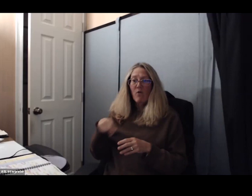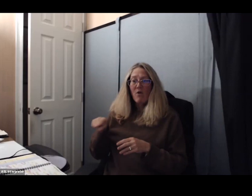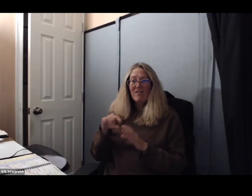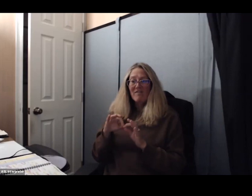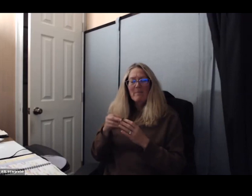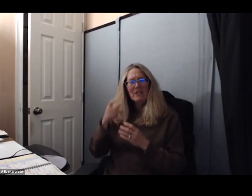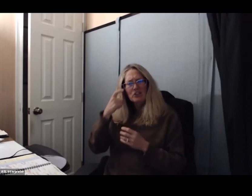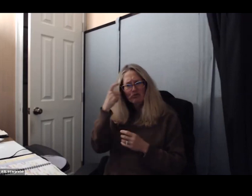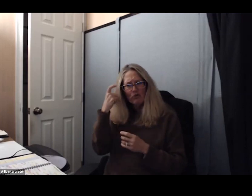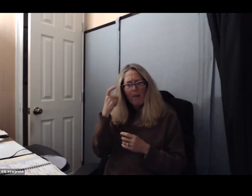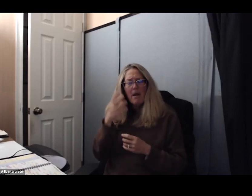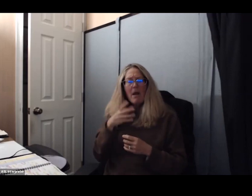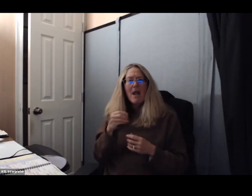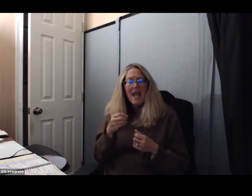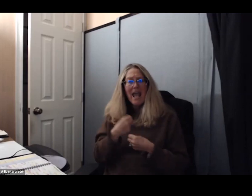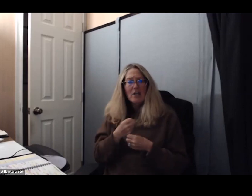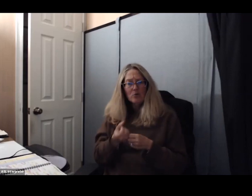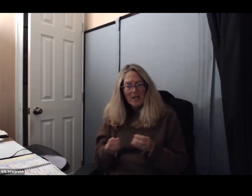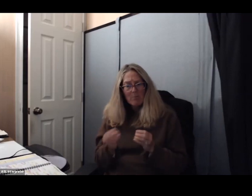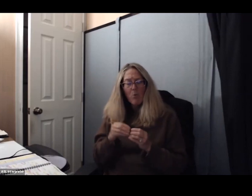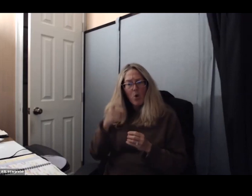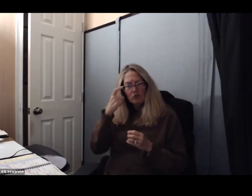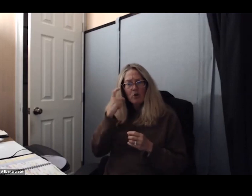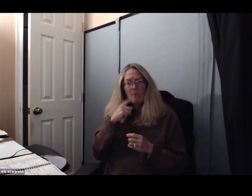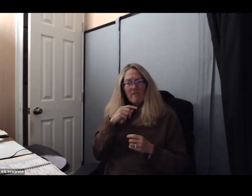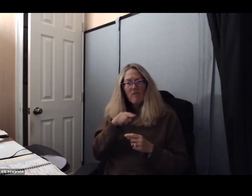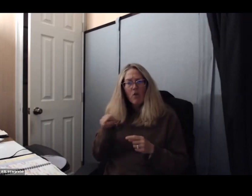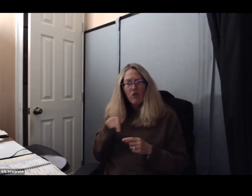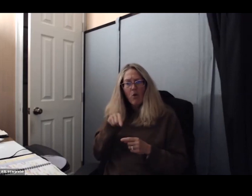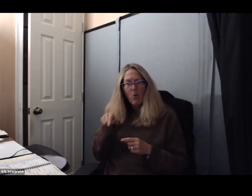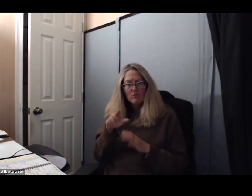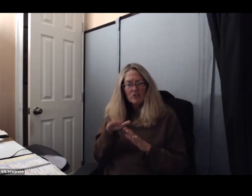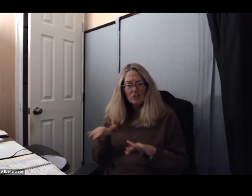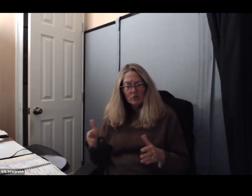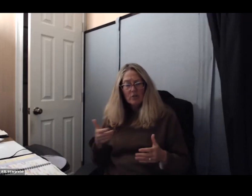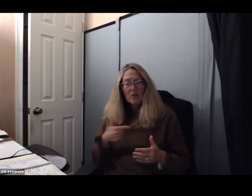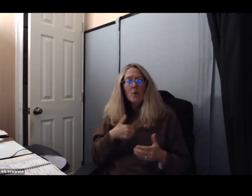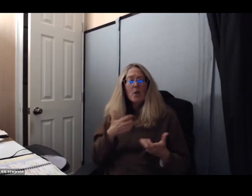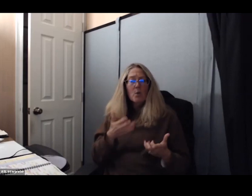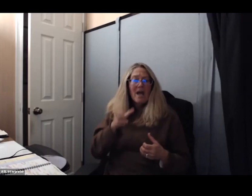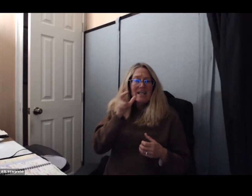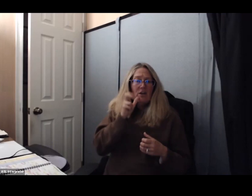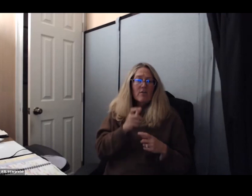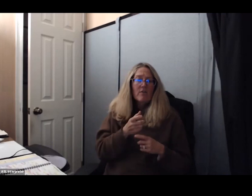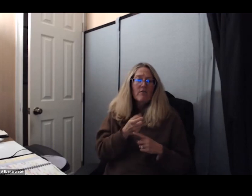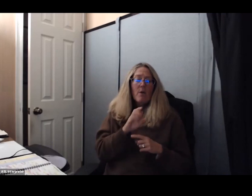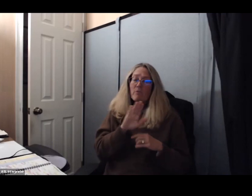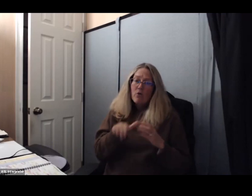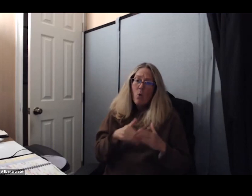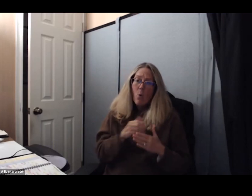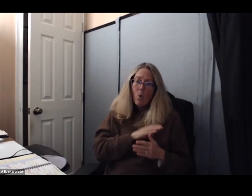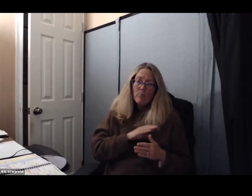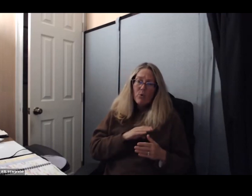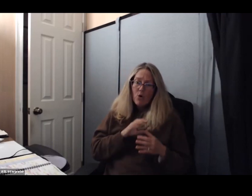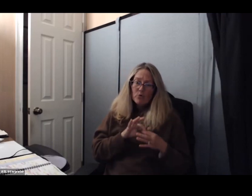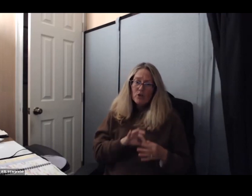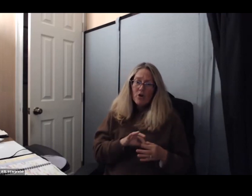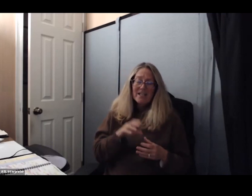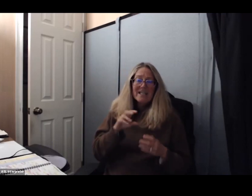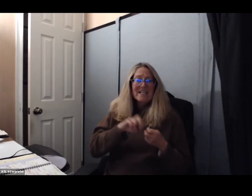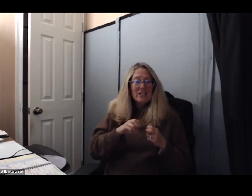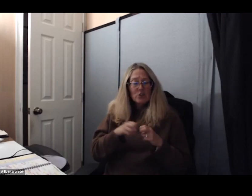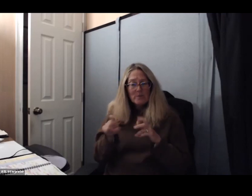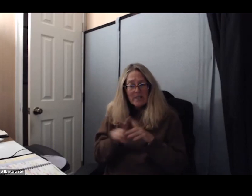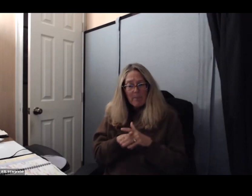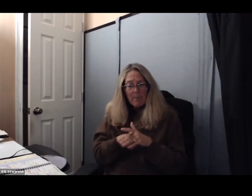trauma and is creating more trauma for these children. And I also want to say that we want to hear from the whole board on this. These issues